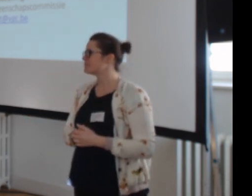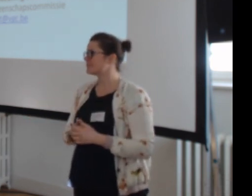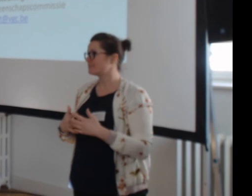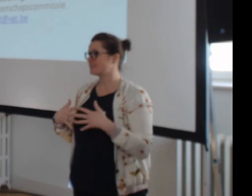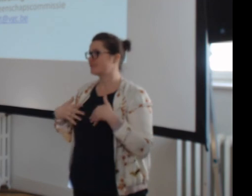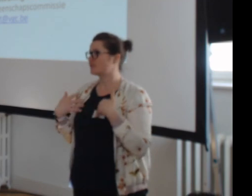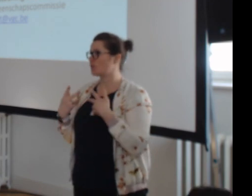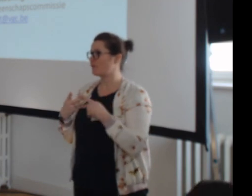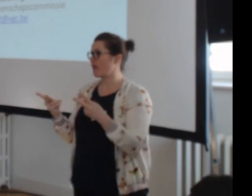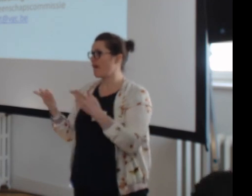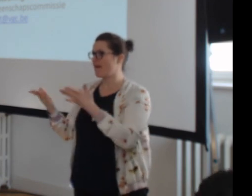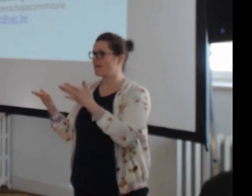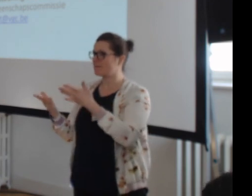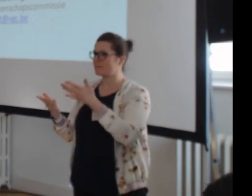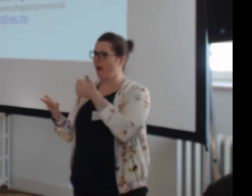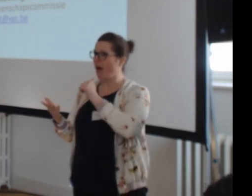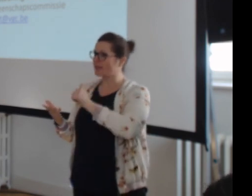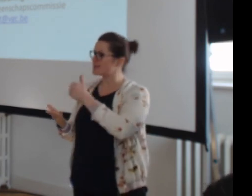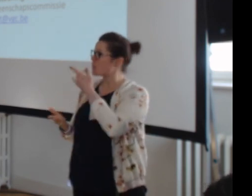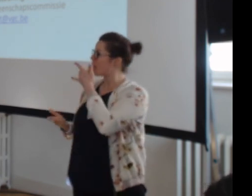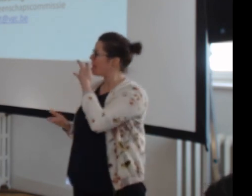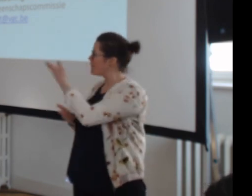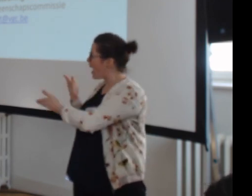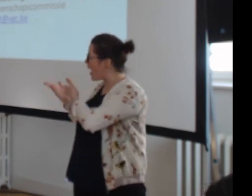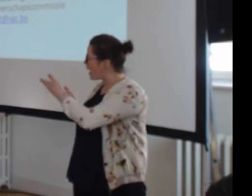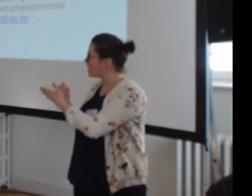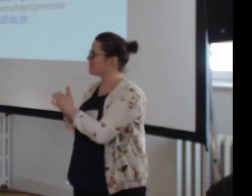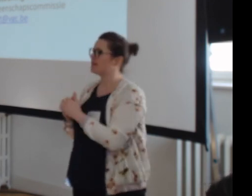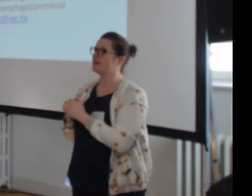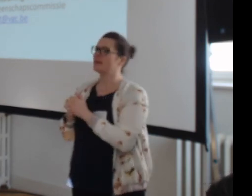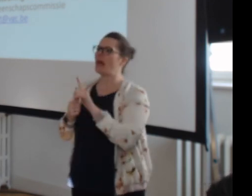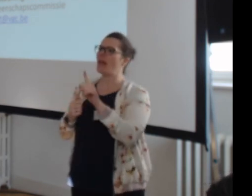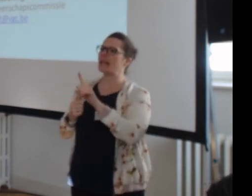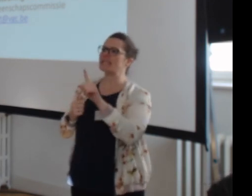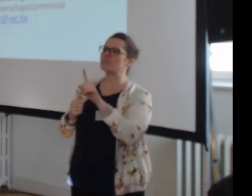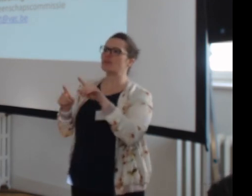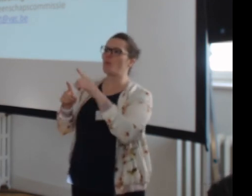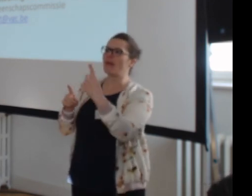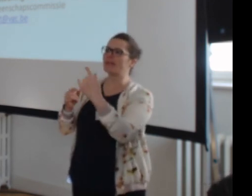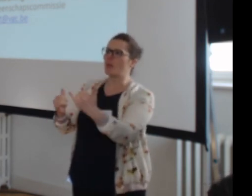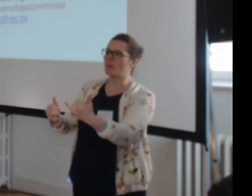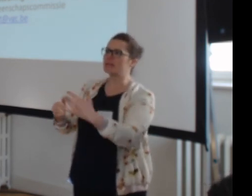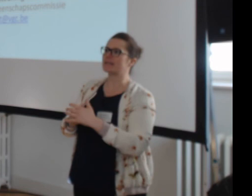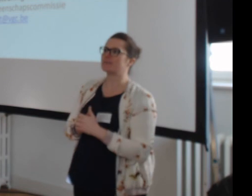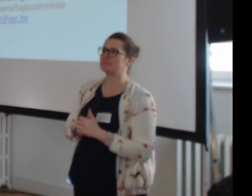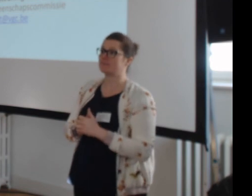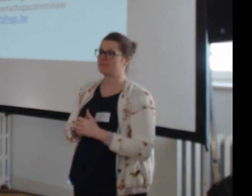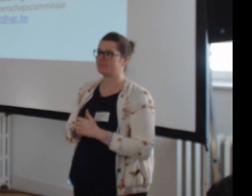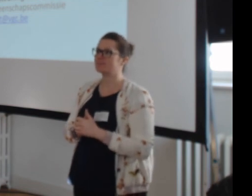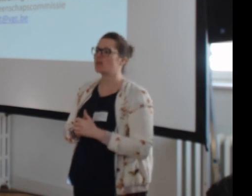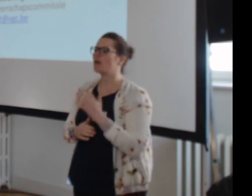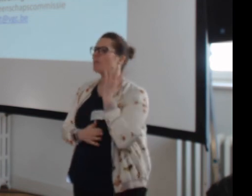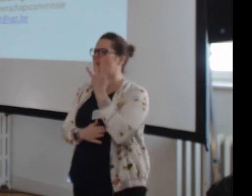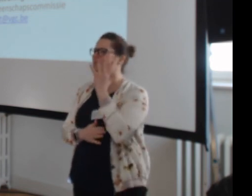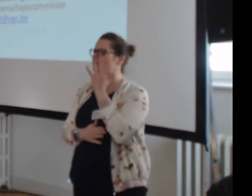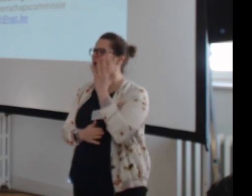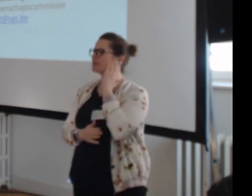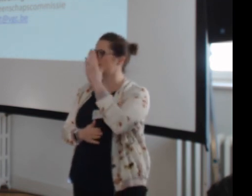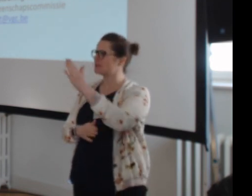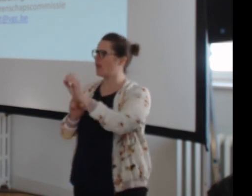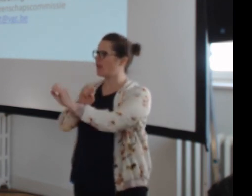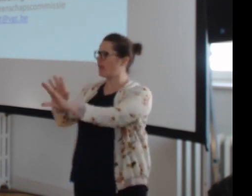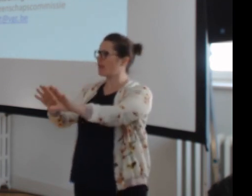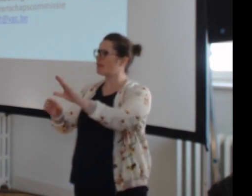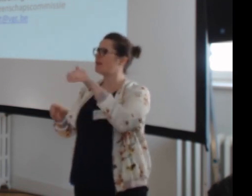Feel free to ask some questions. Elizabeth is also still here. And as I said, we will share the presentations on